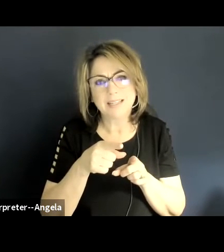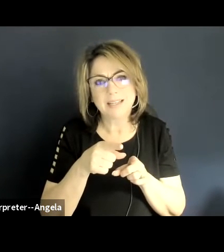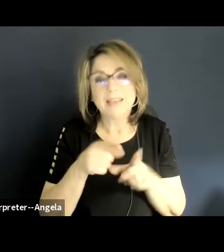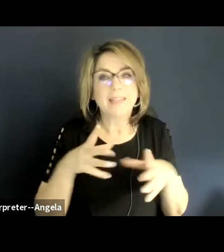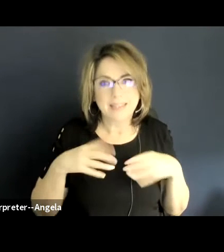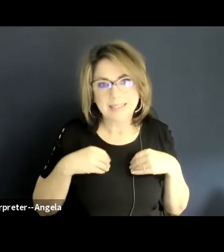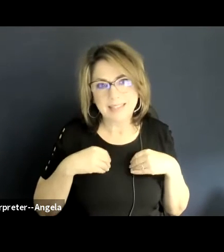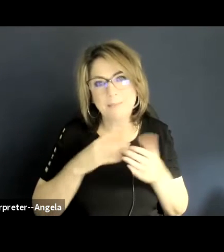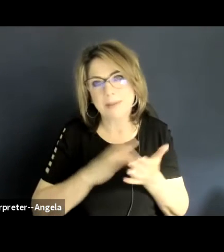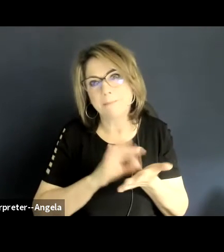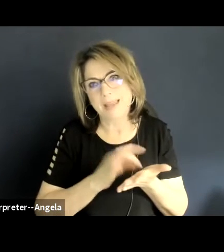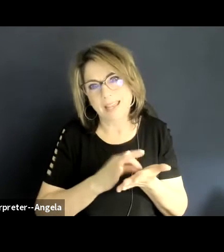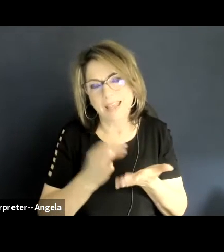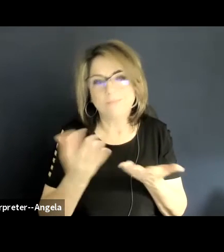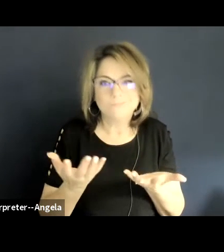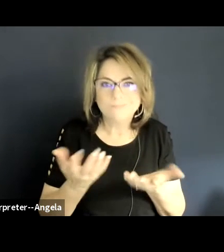Medicaid. So